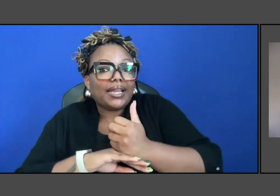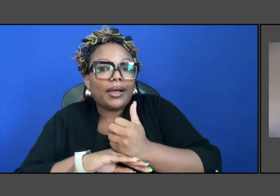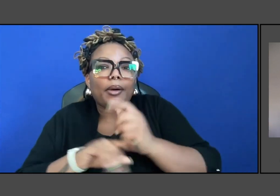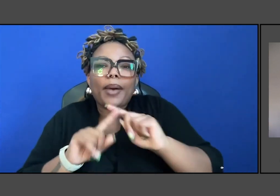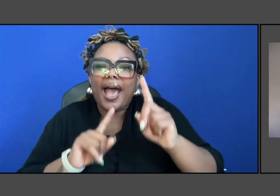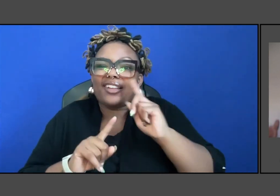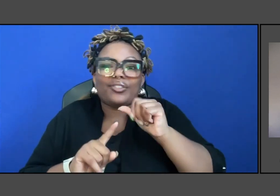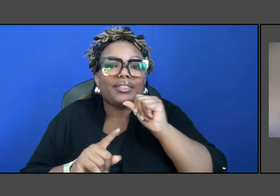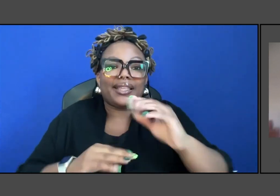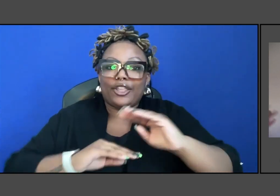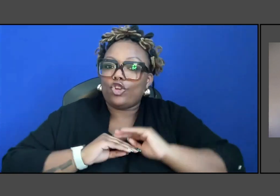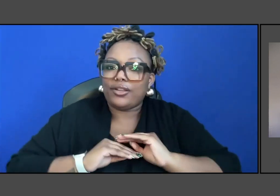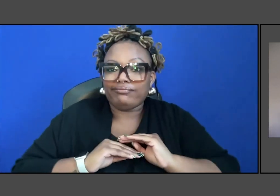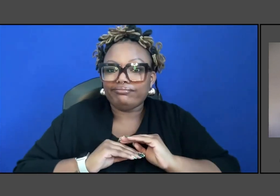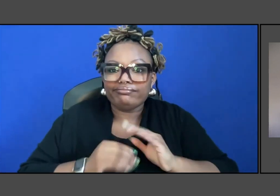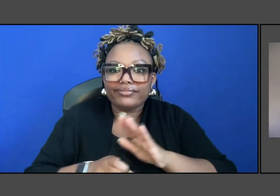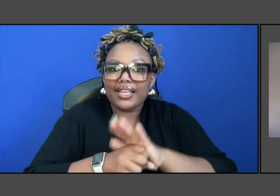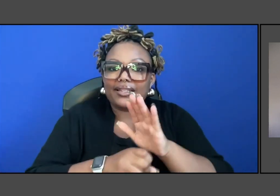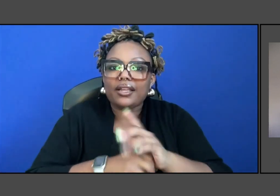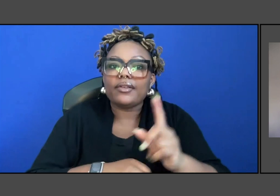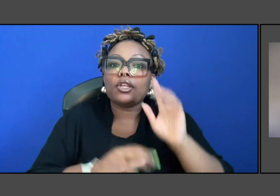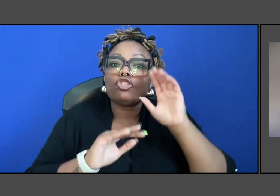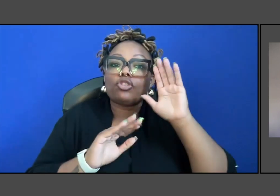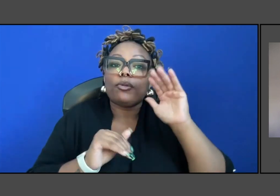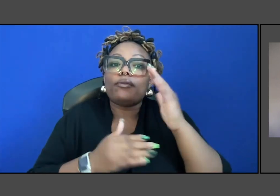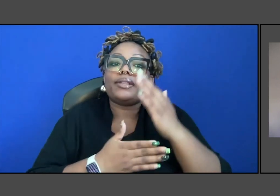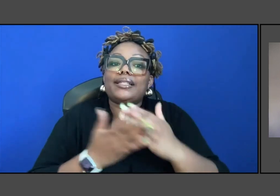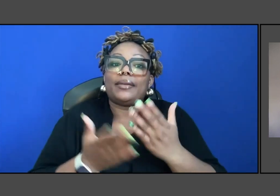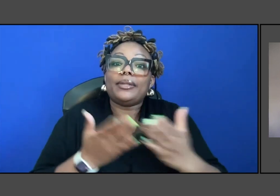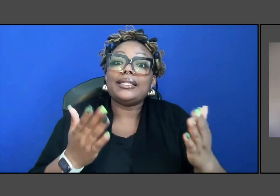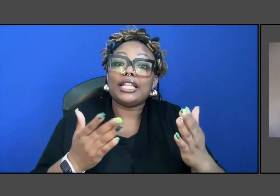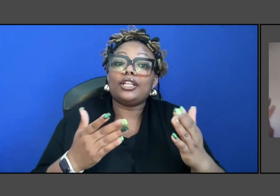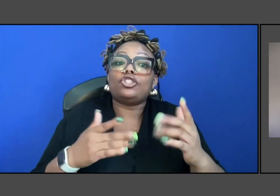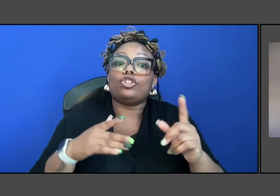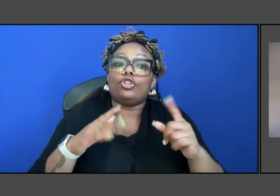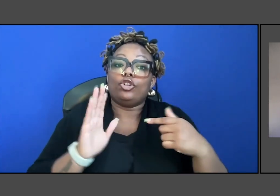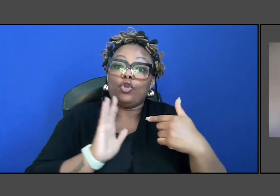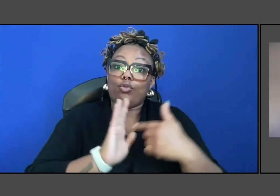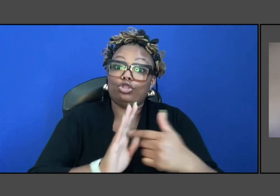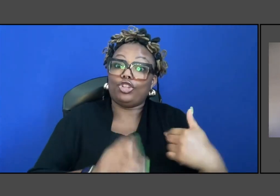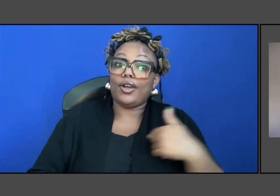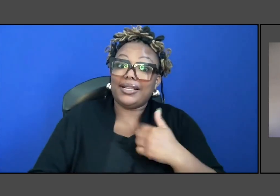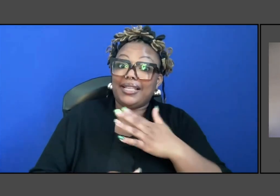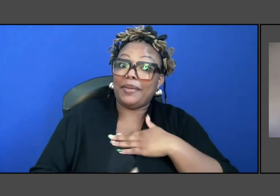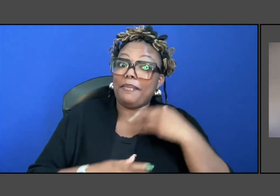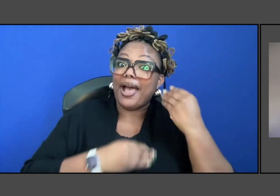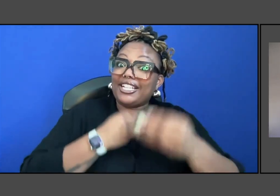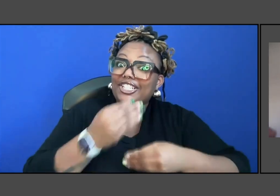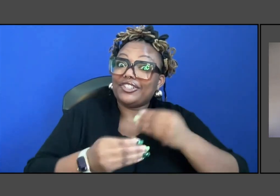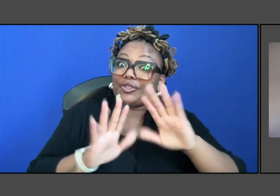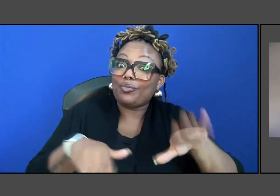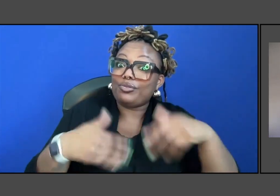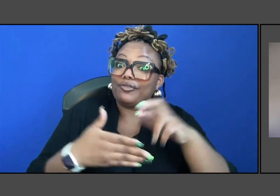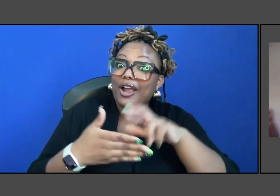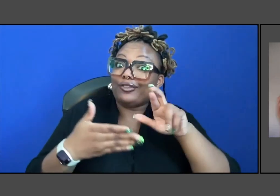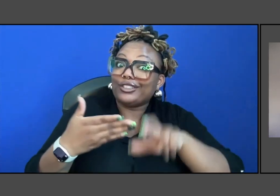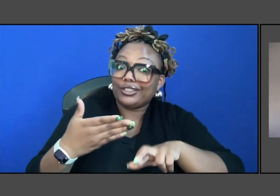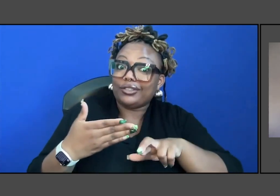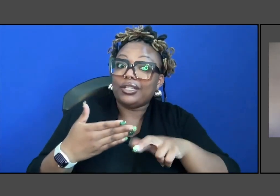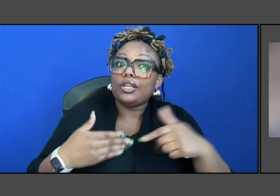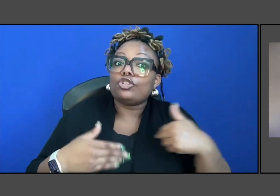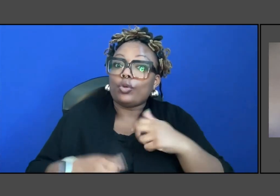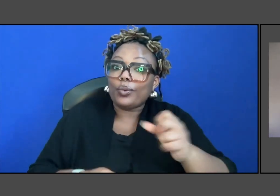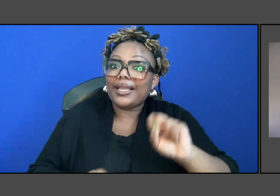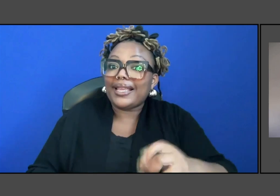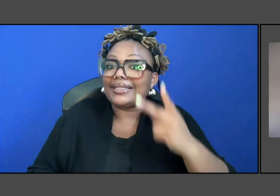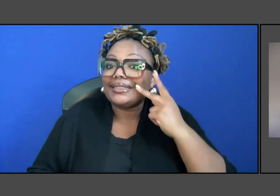And so I'm hopeful that some of these movements will yield within my generation, will yield some results so that we can see a more